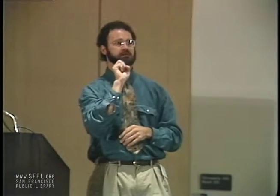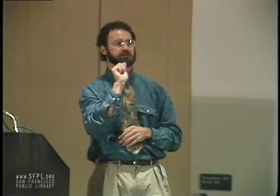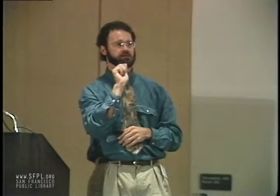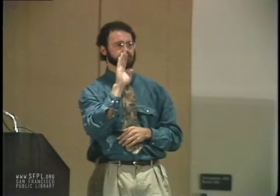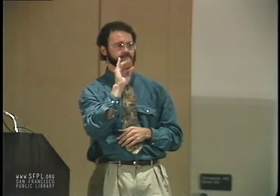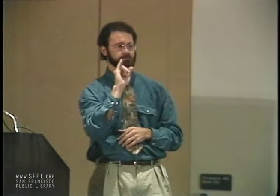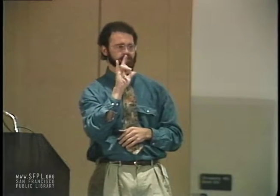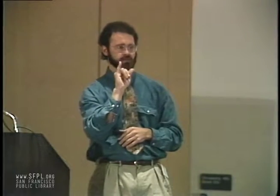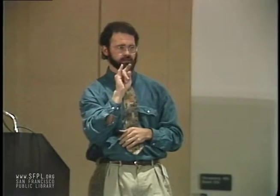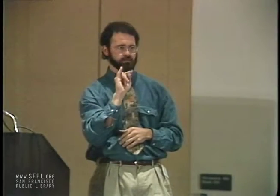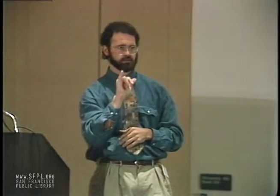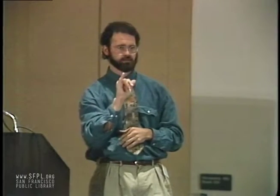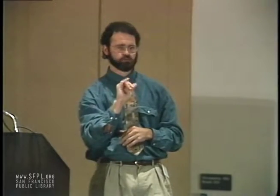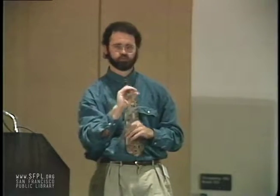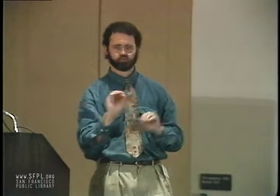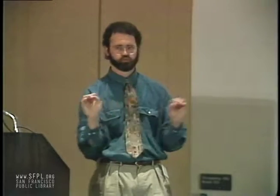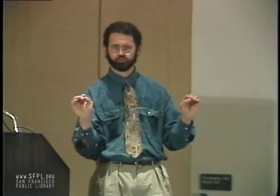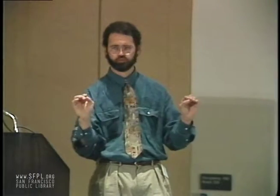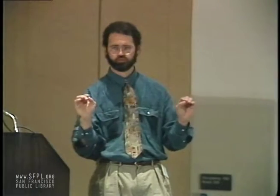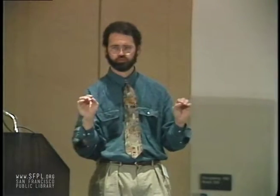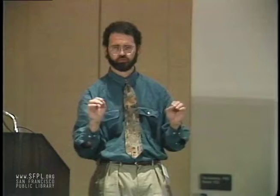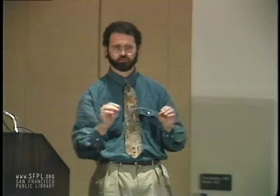They would say that deaf means a disability.